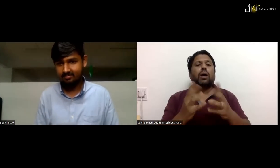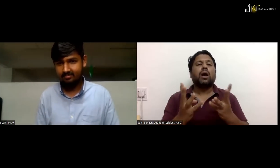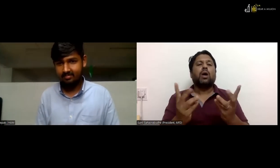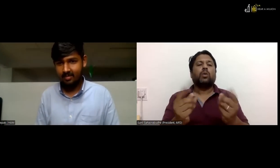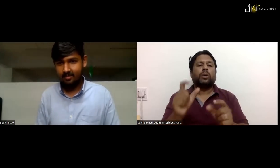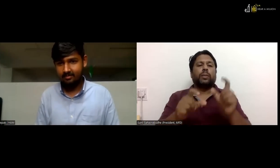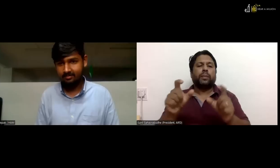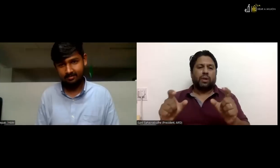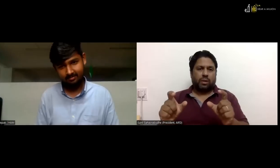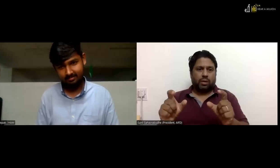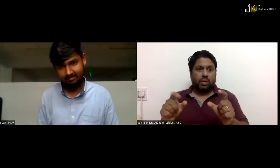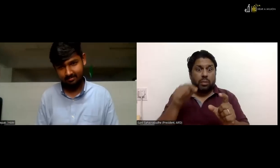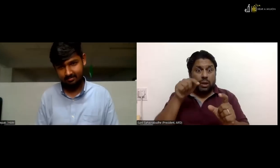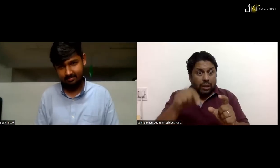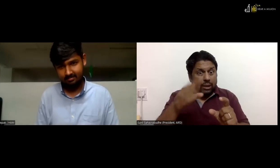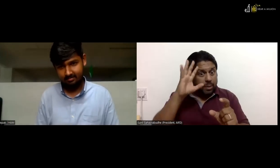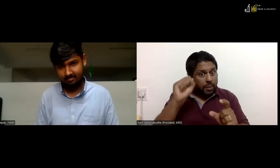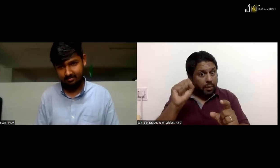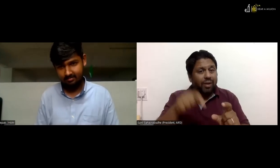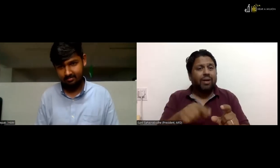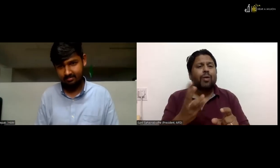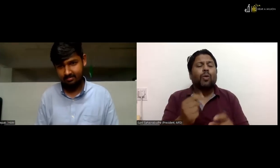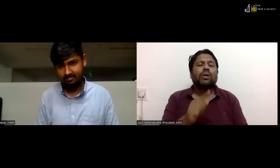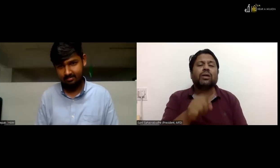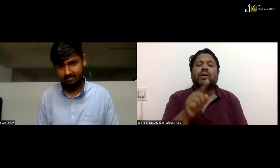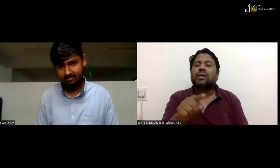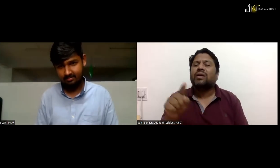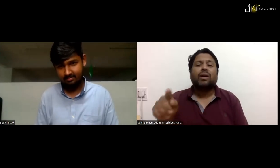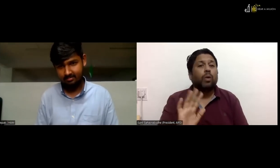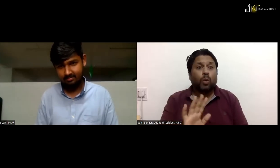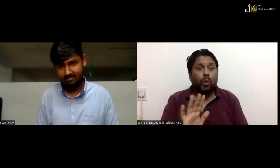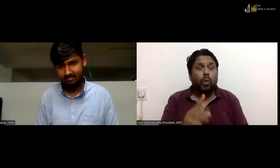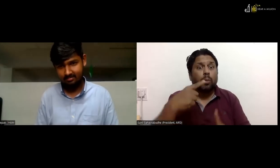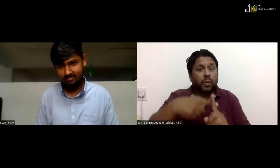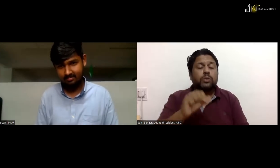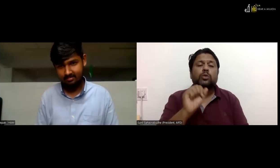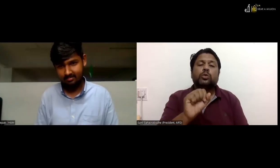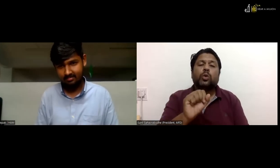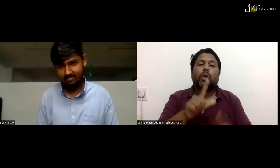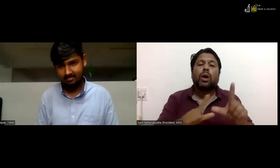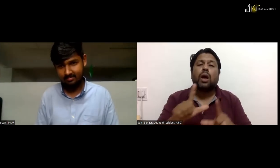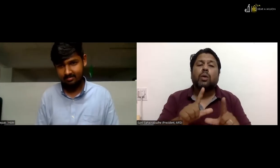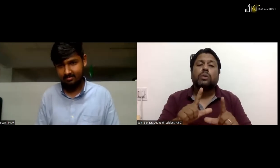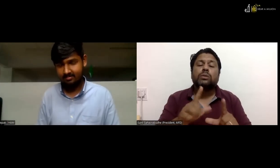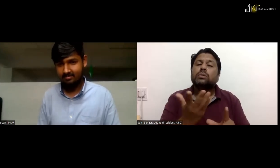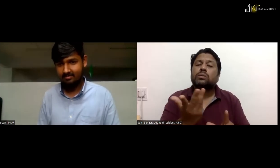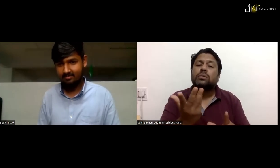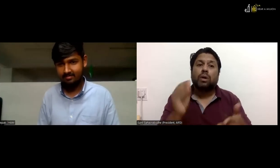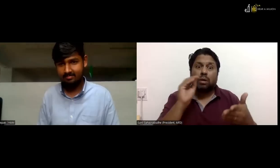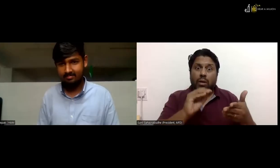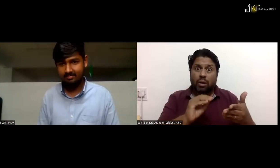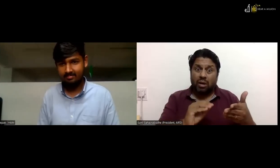say that this is how census is done to just cater the